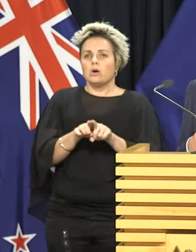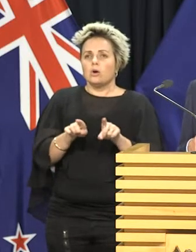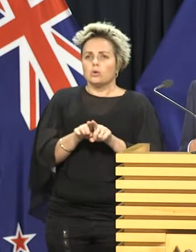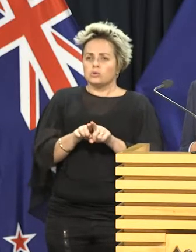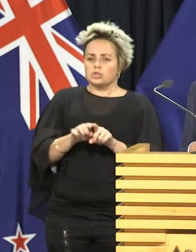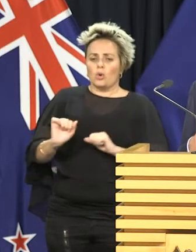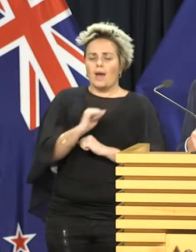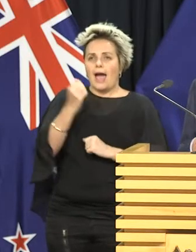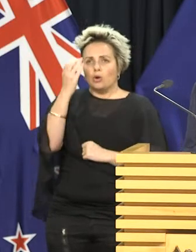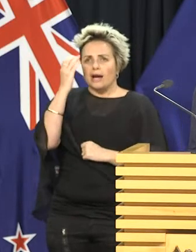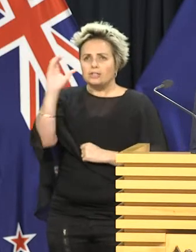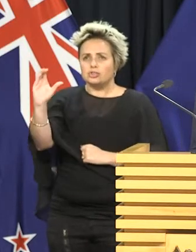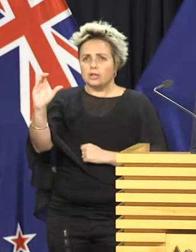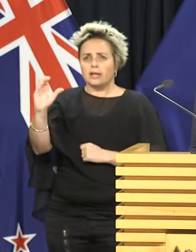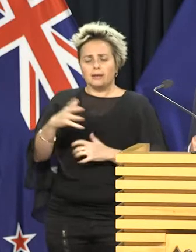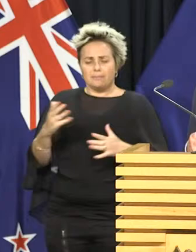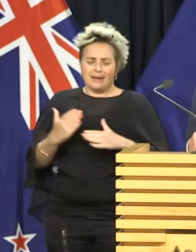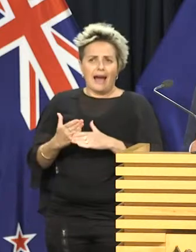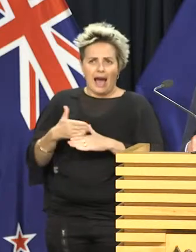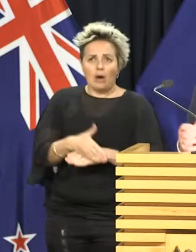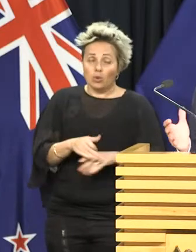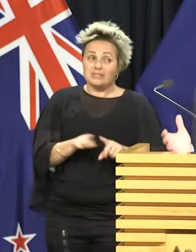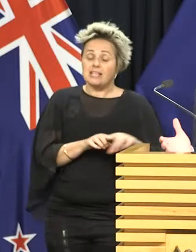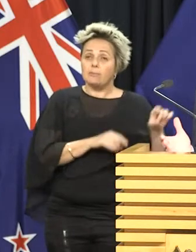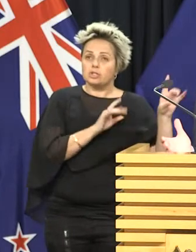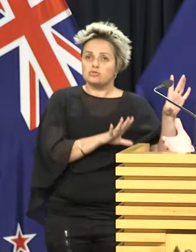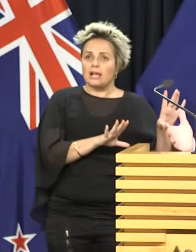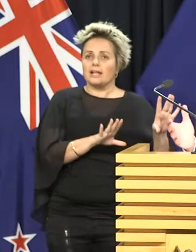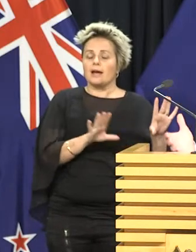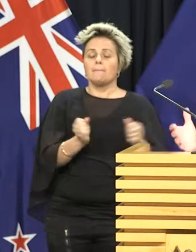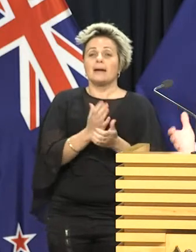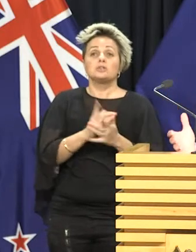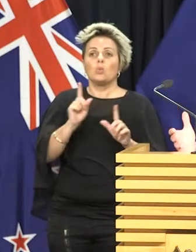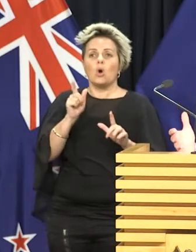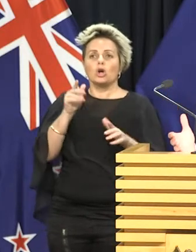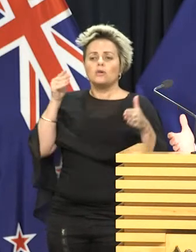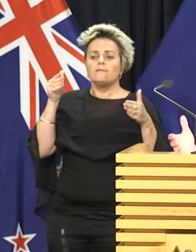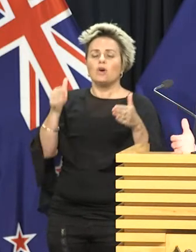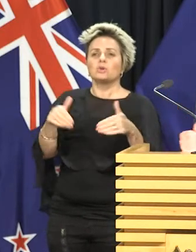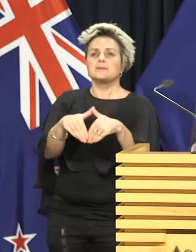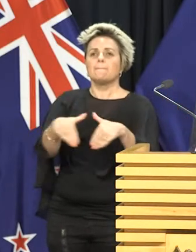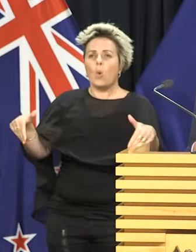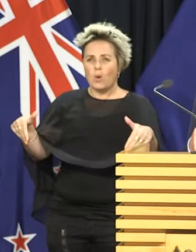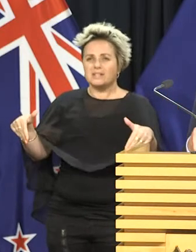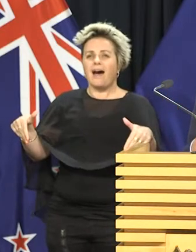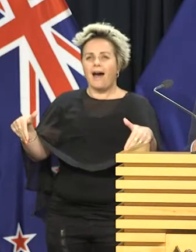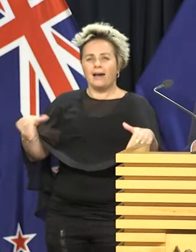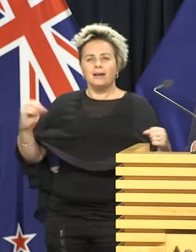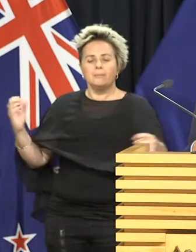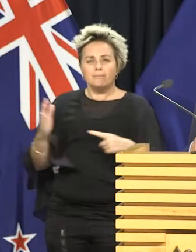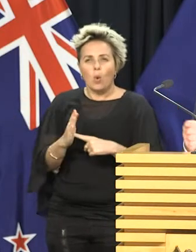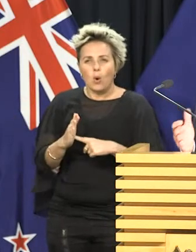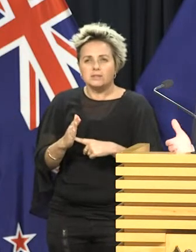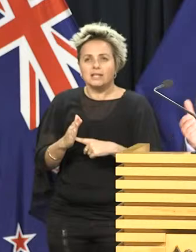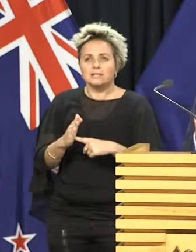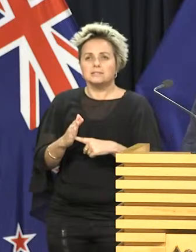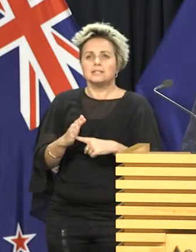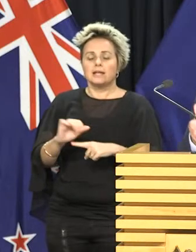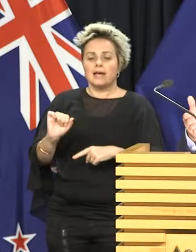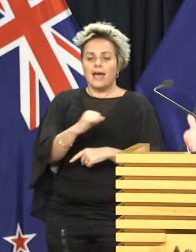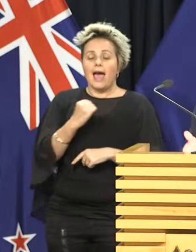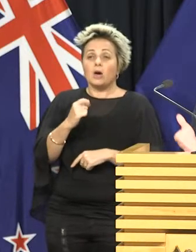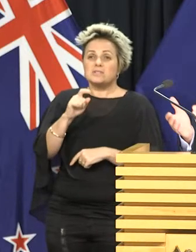our country is putting into, as is Australia, to managing our border. That is a significant deployment of our